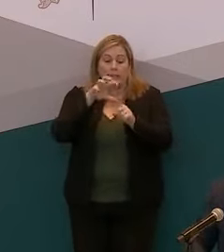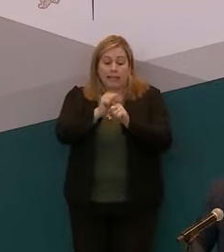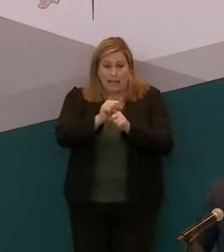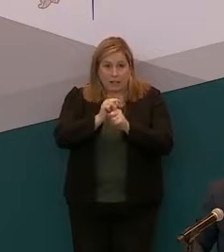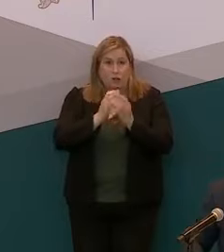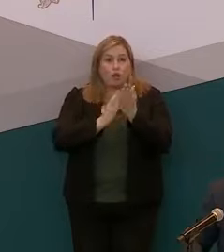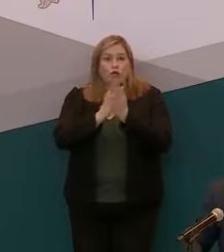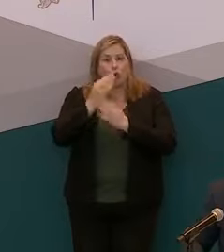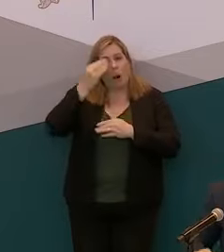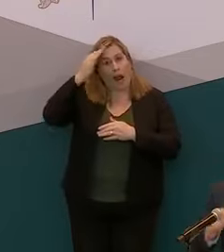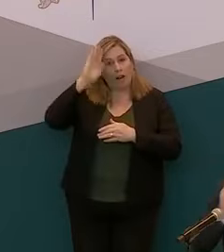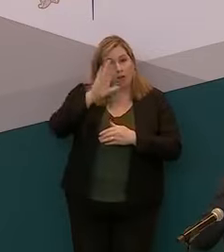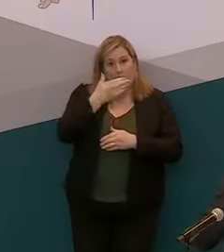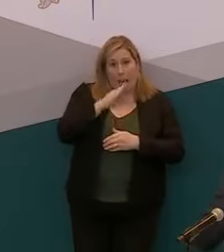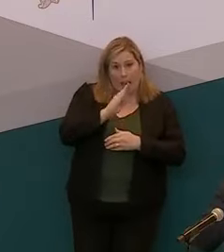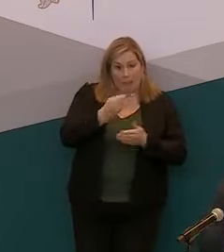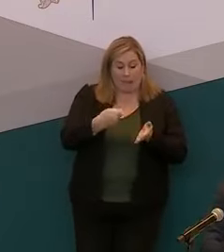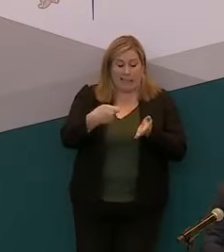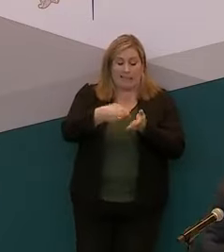our Irish laboratories an additional